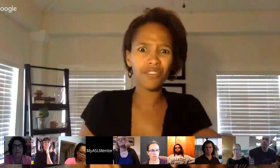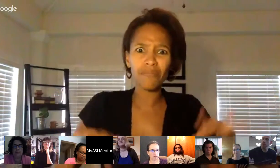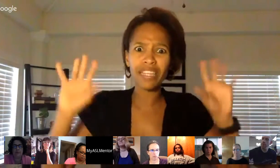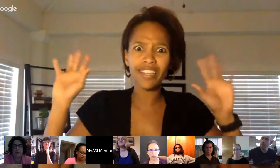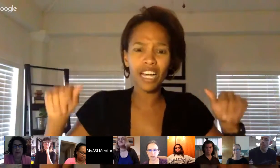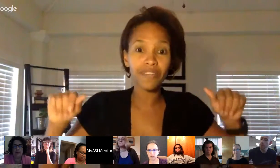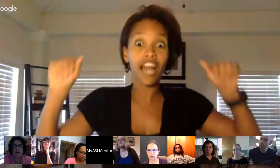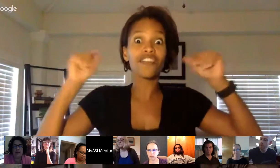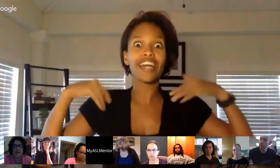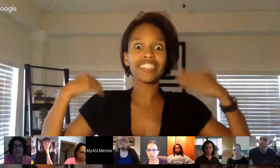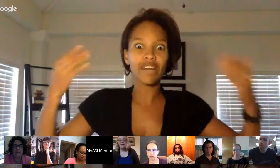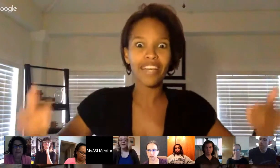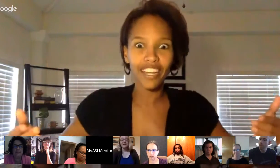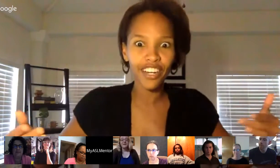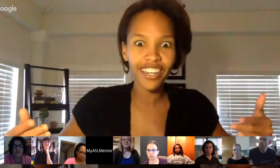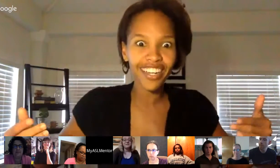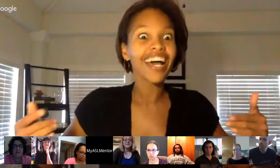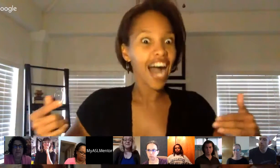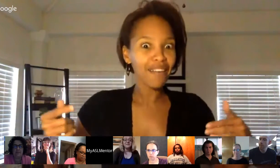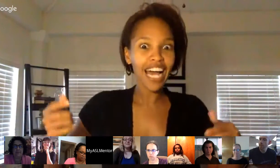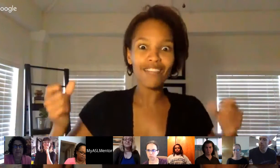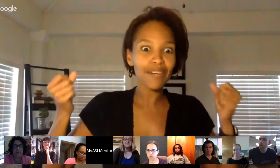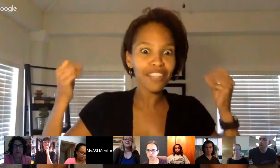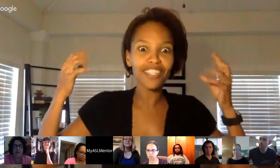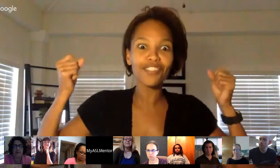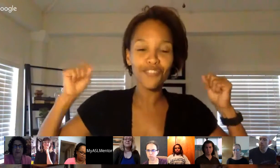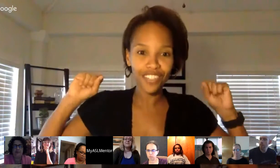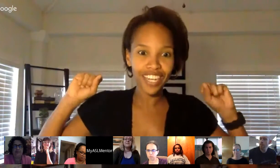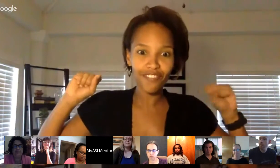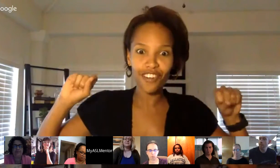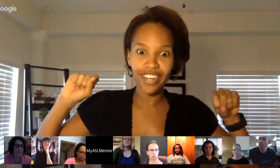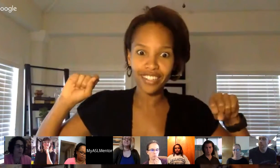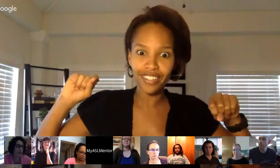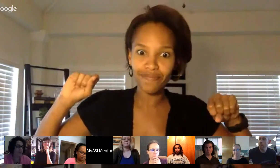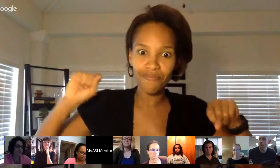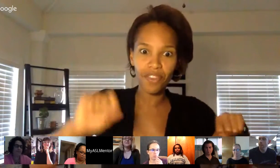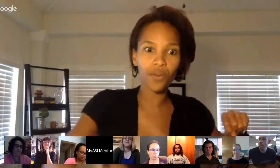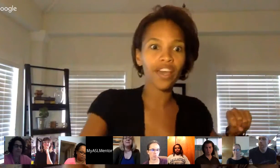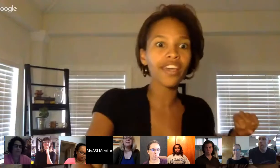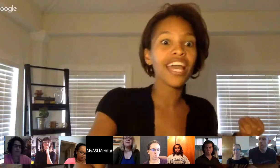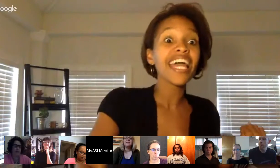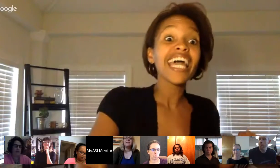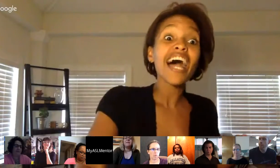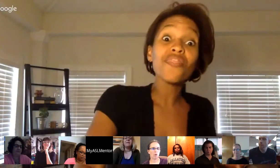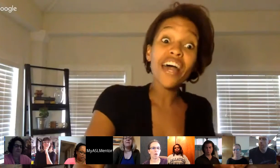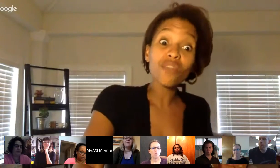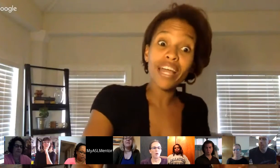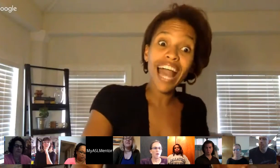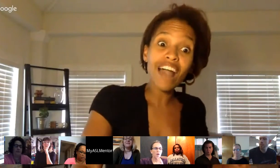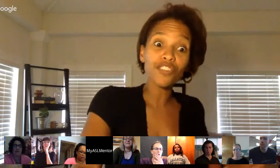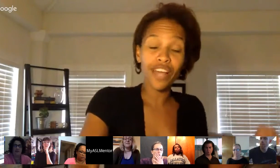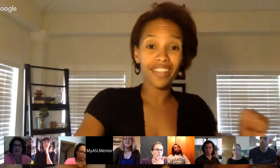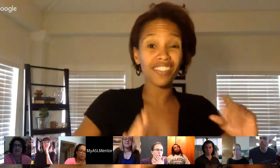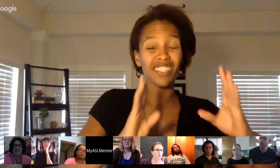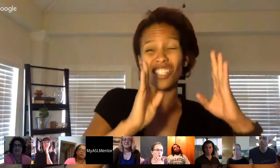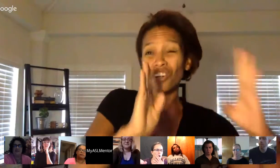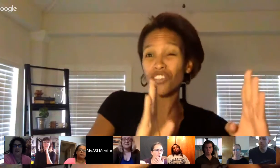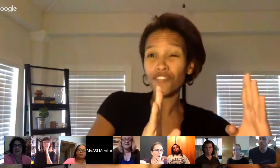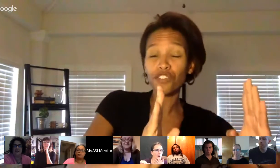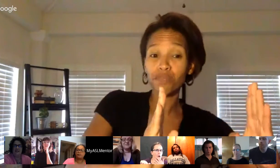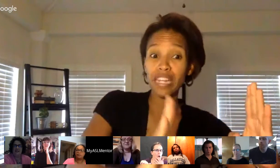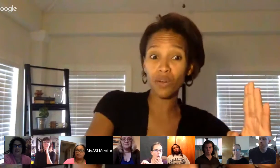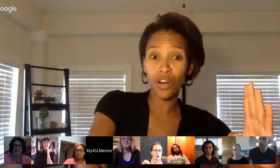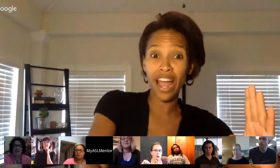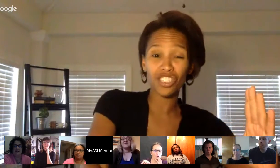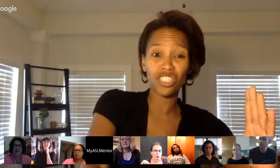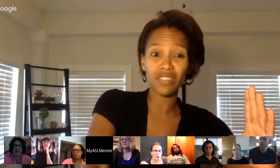week and I really messed that up. Now the next time I hear it, I'm gonna have something to do for take for granted. Okay, and then right after that, this is still in the